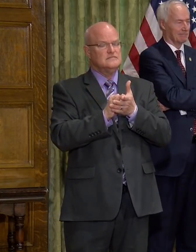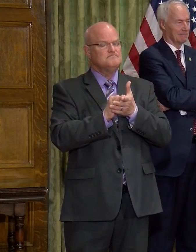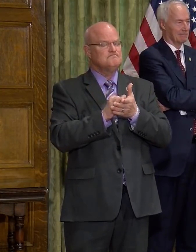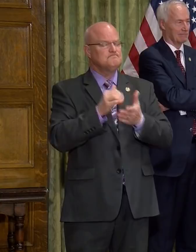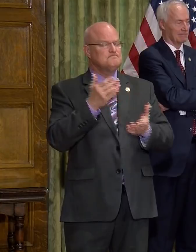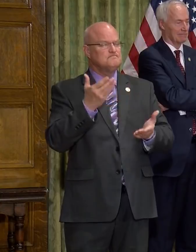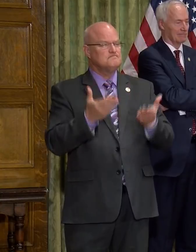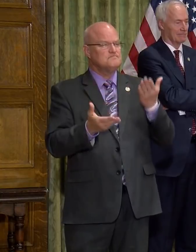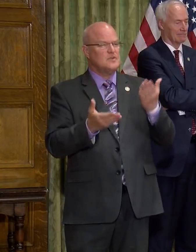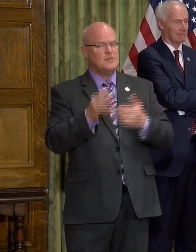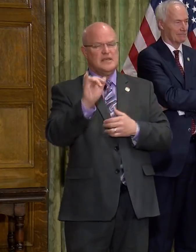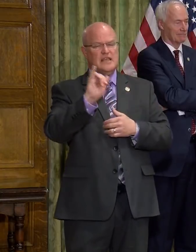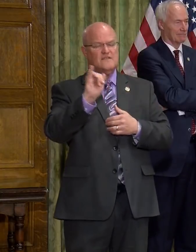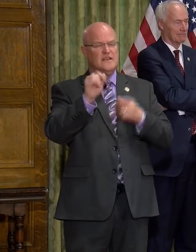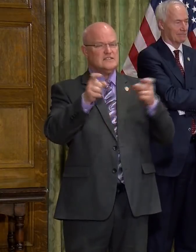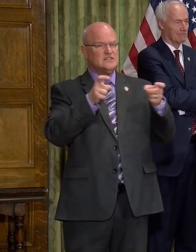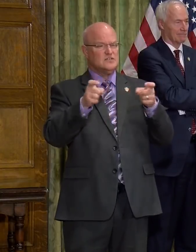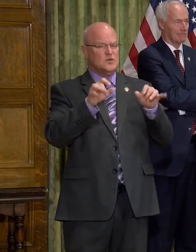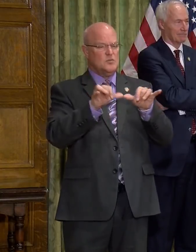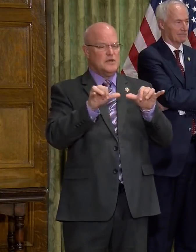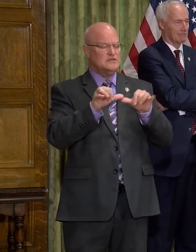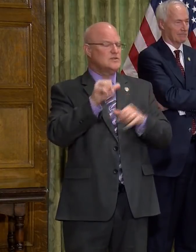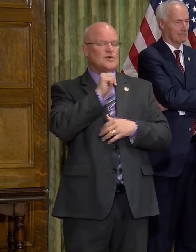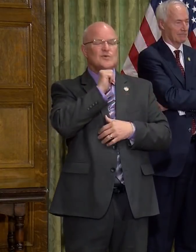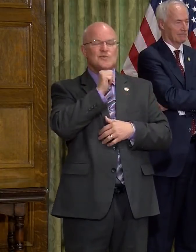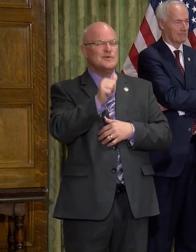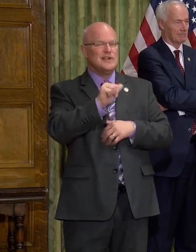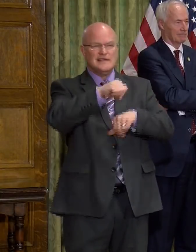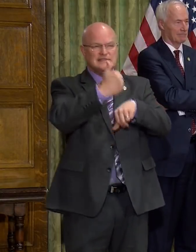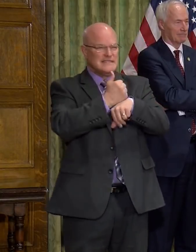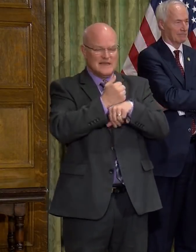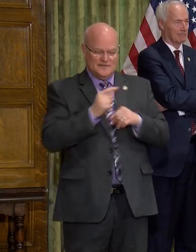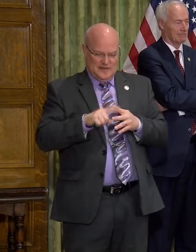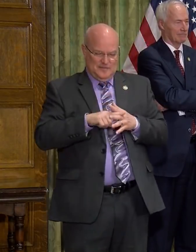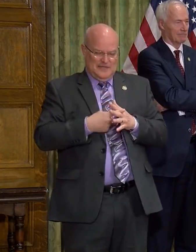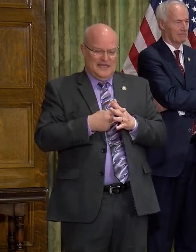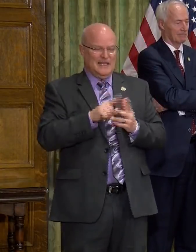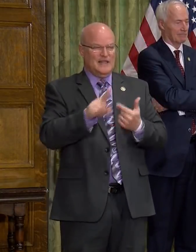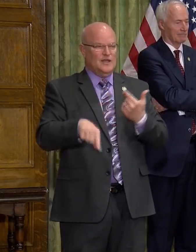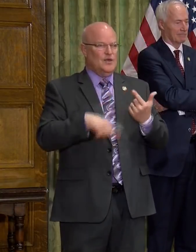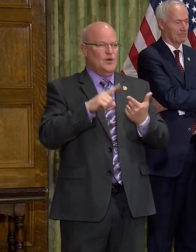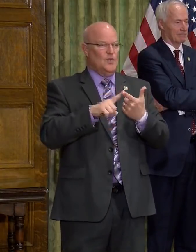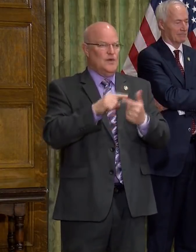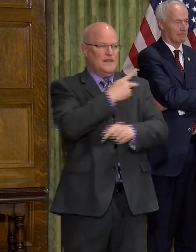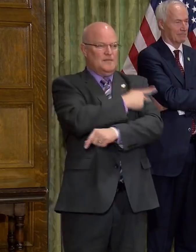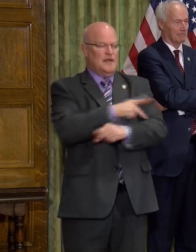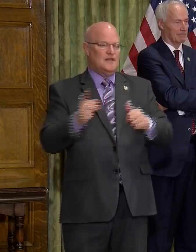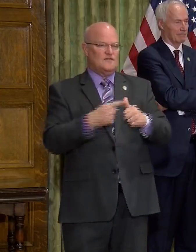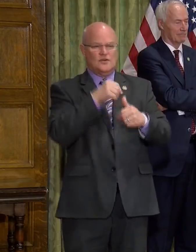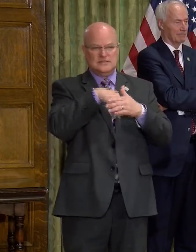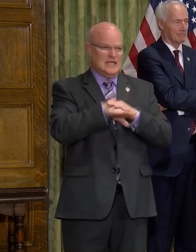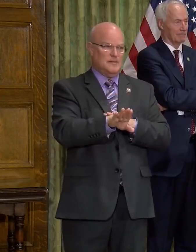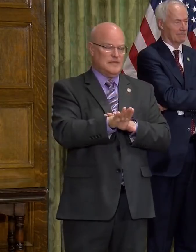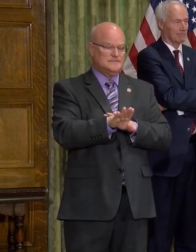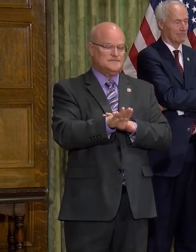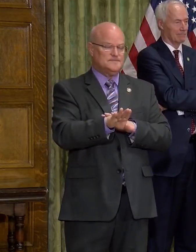probably infection control measures were not taken from the very beginning when the patient first came in.